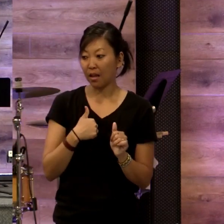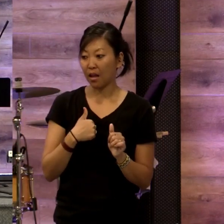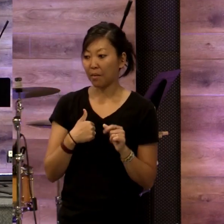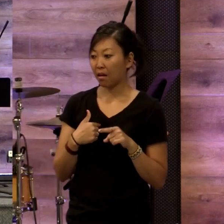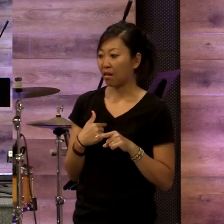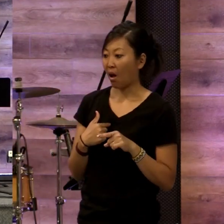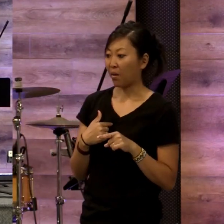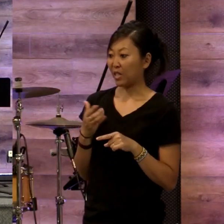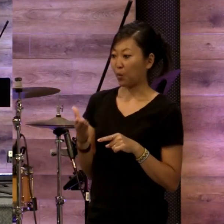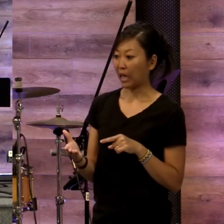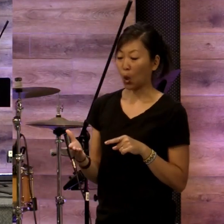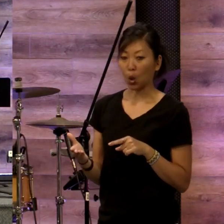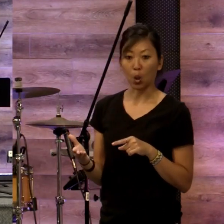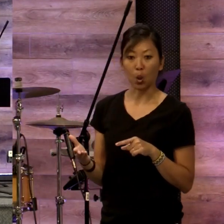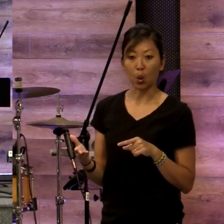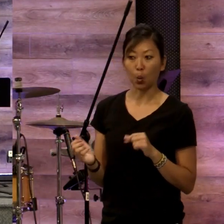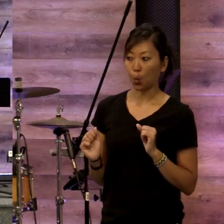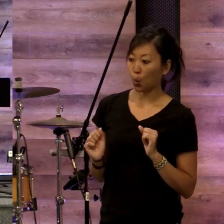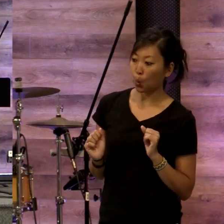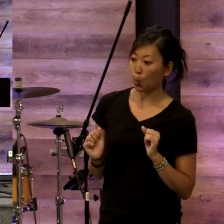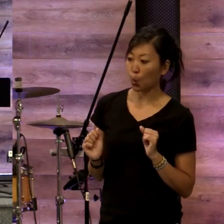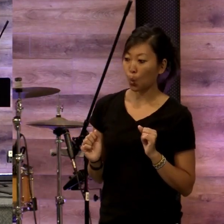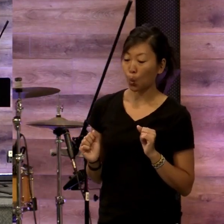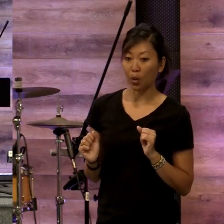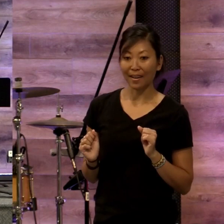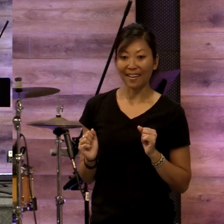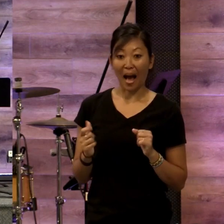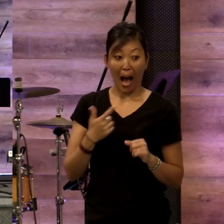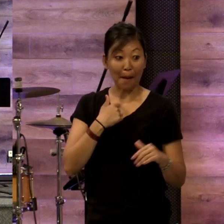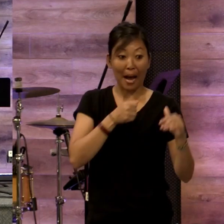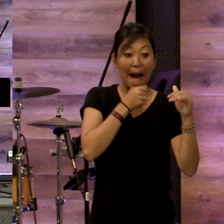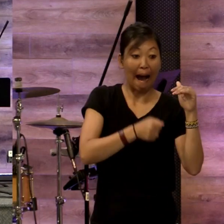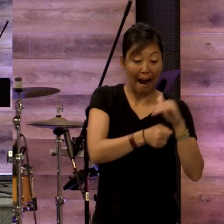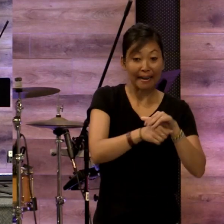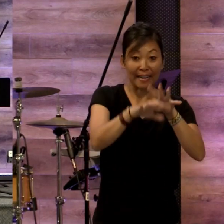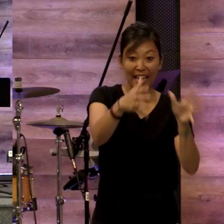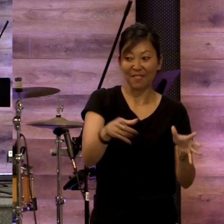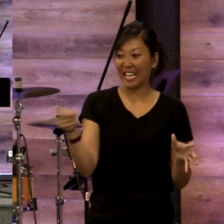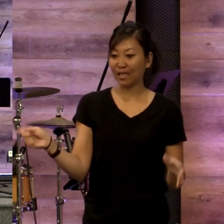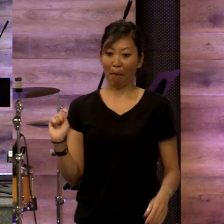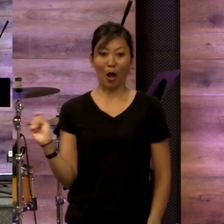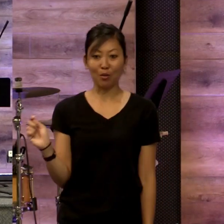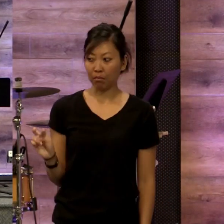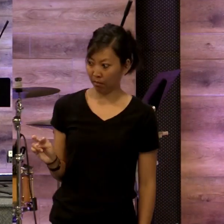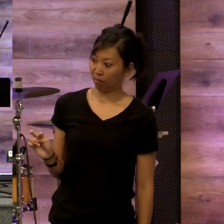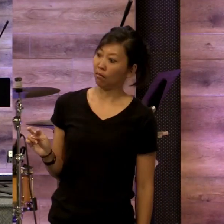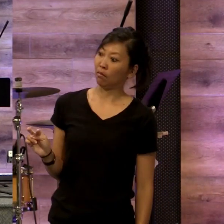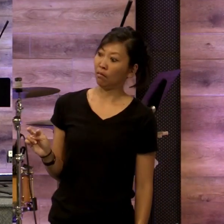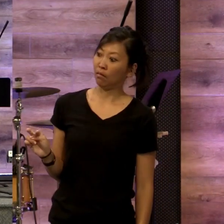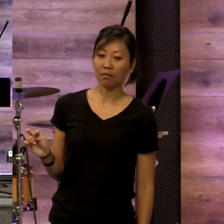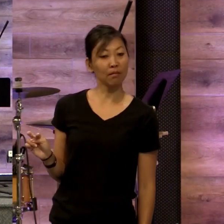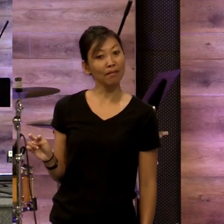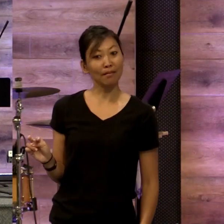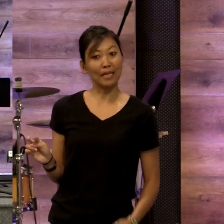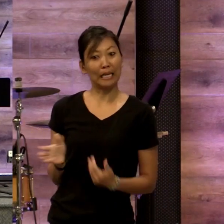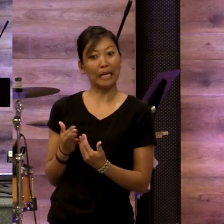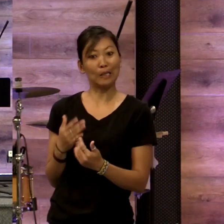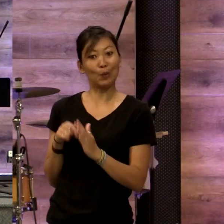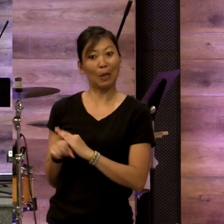he's right there. He's using the cave that you're hiding in as a bathroom, and so he is unbelievably